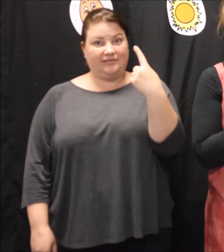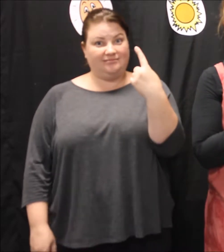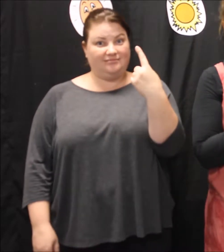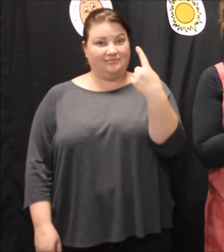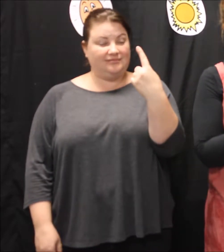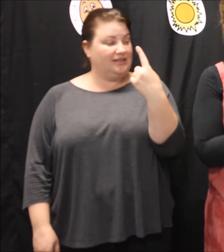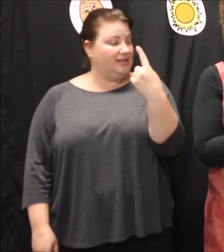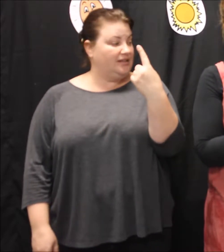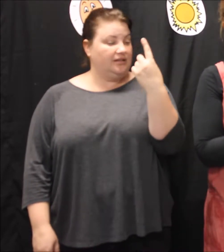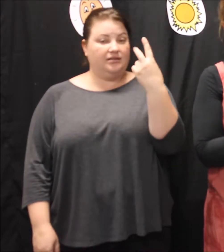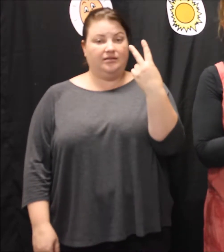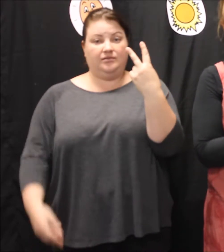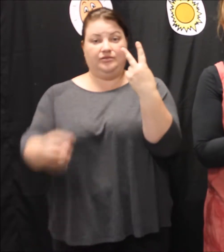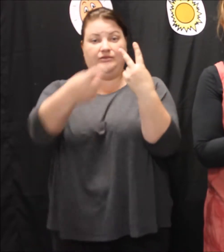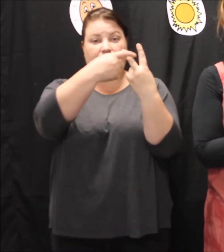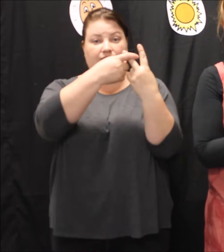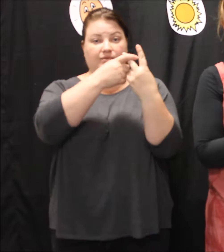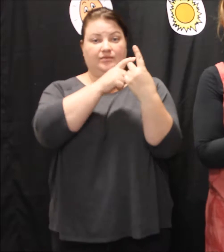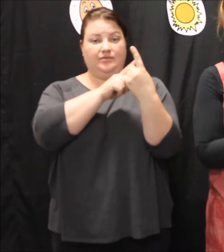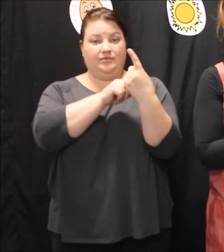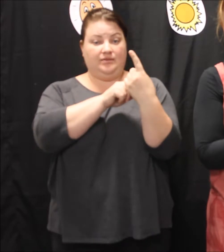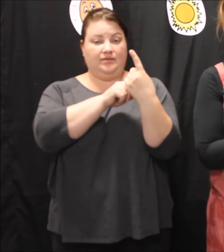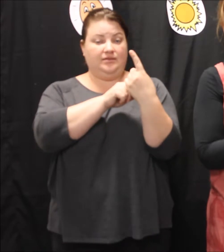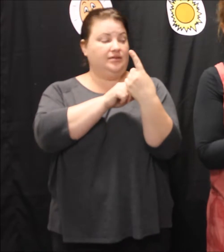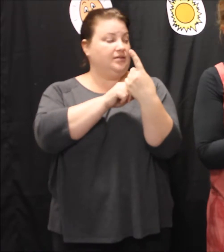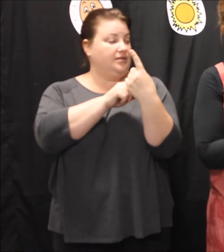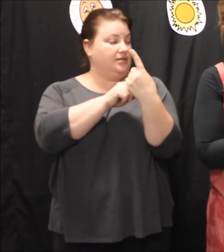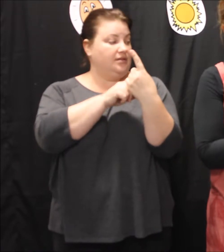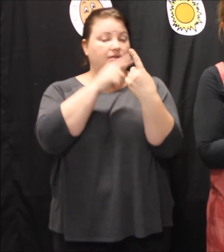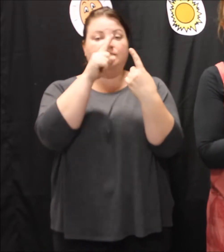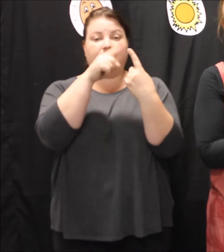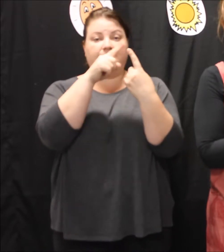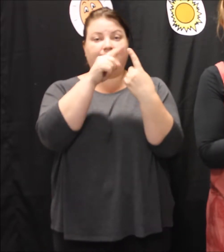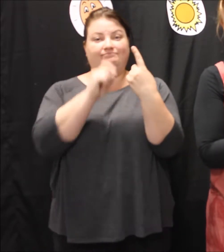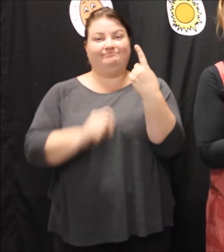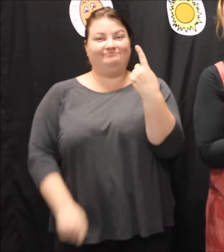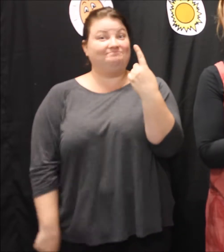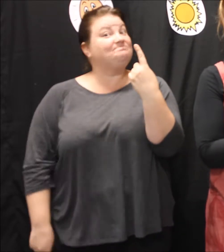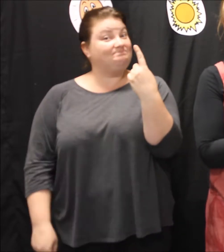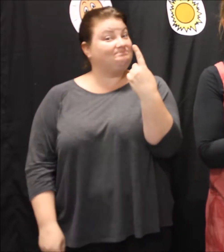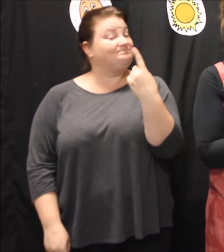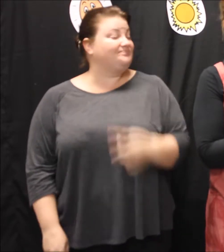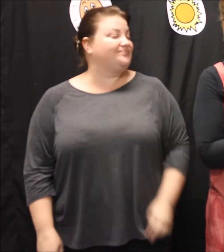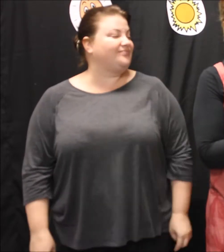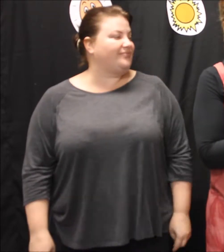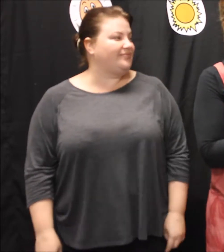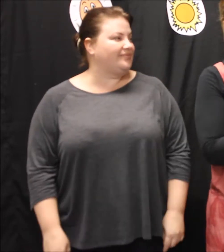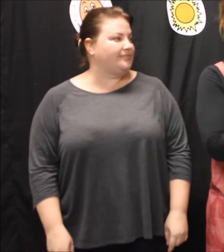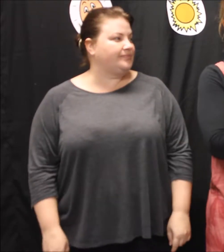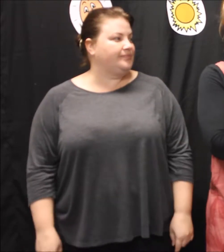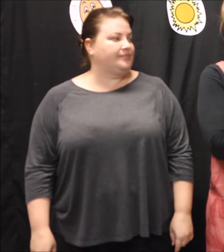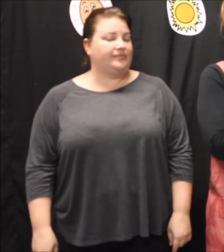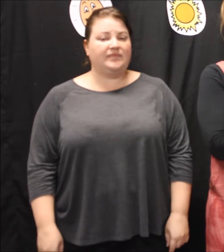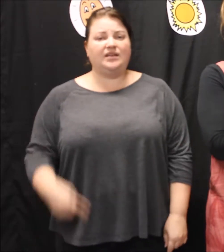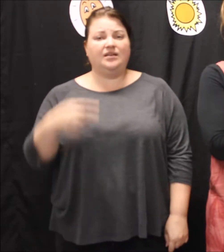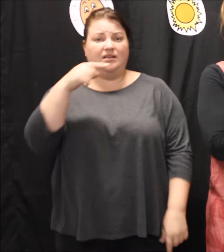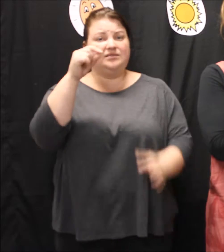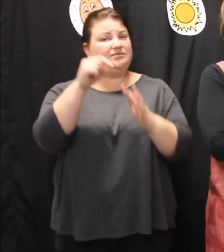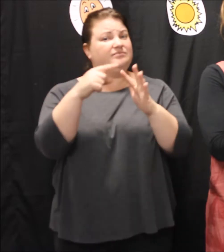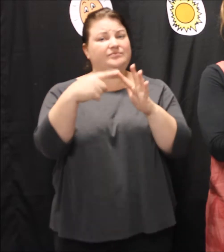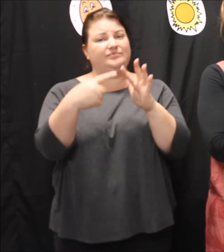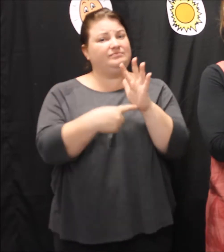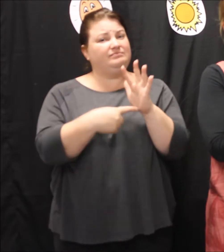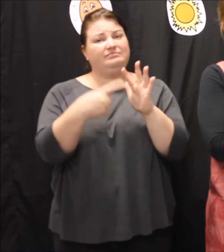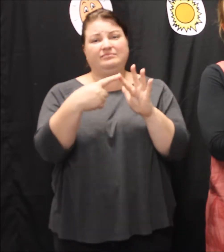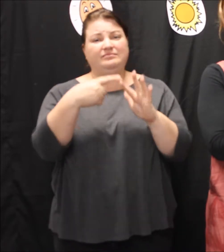1. 2 minus 1 equals 1. Did Pete